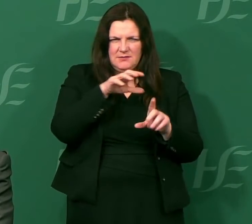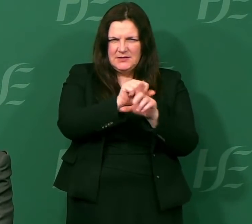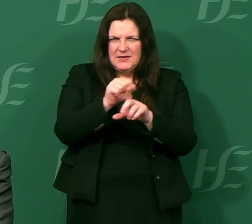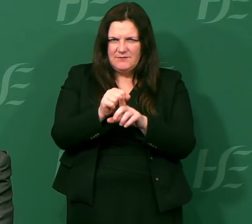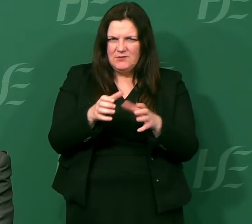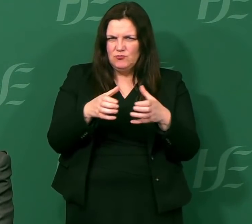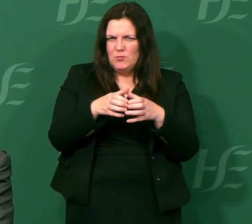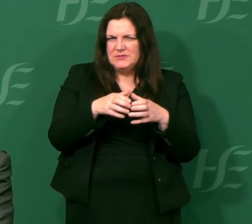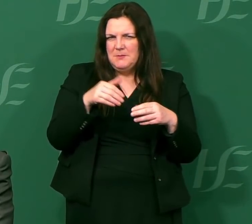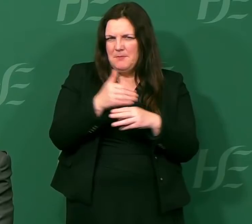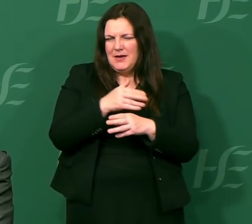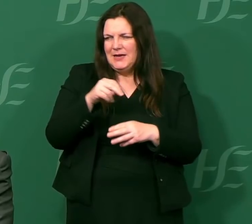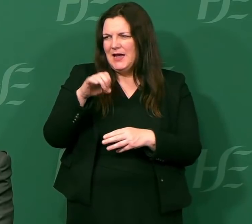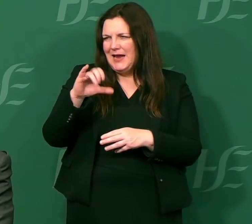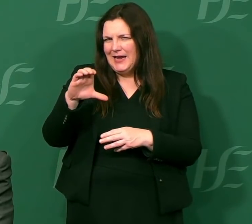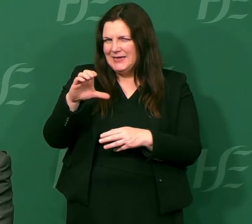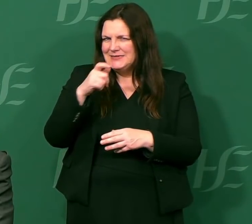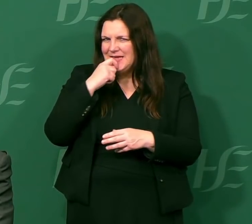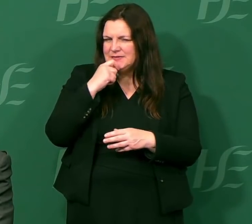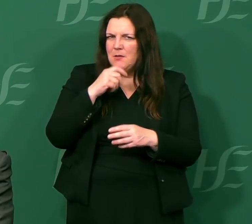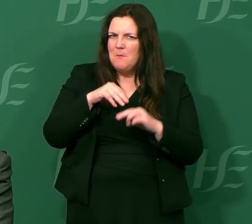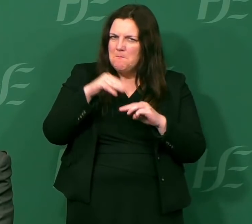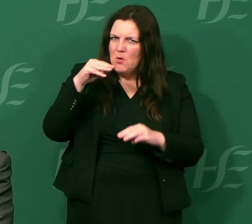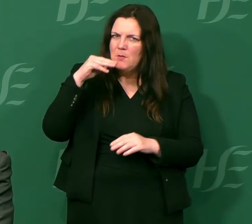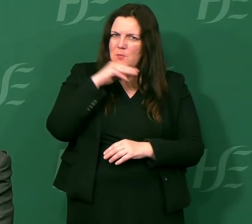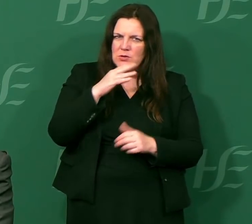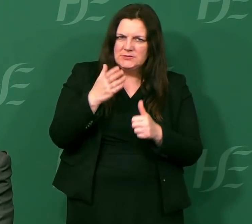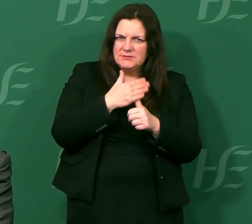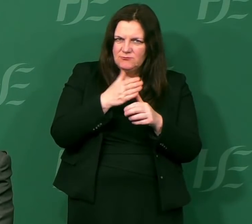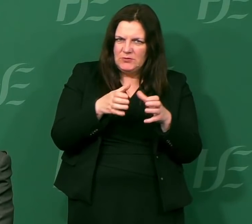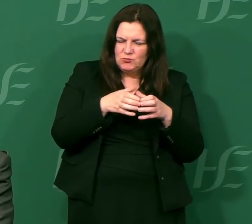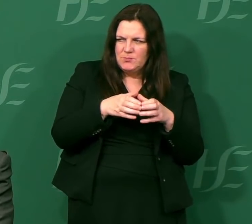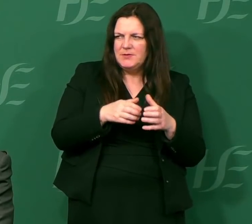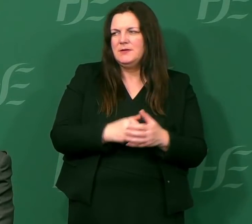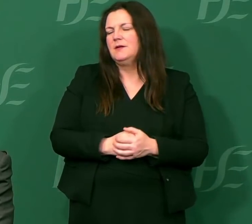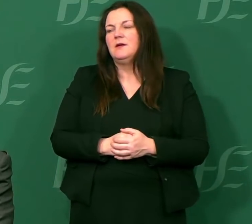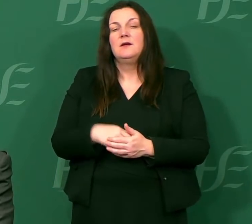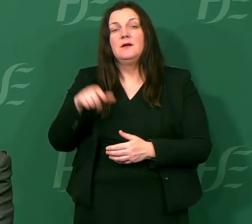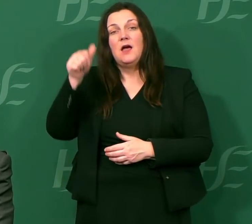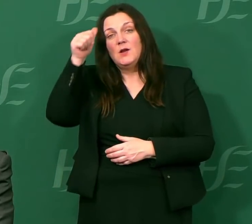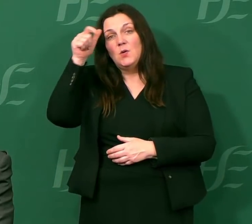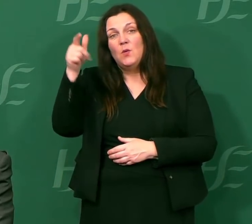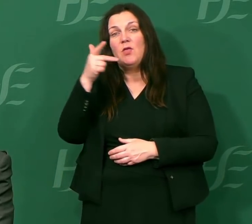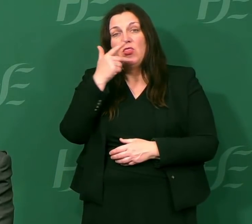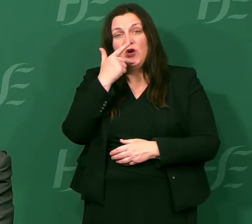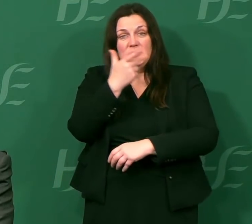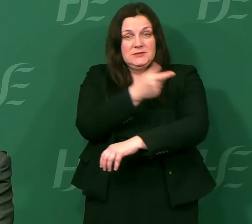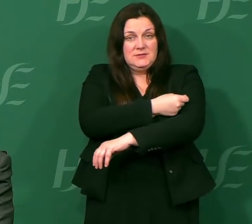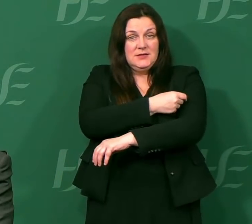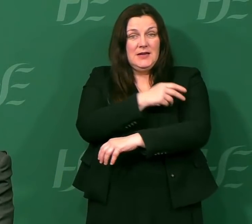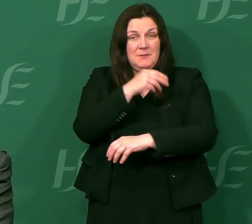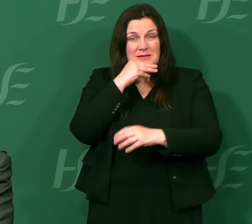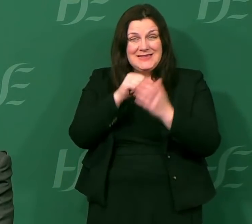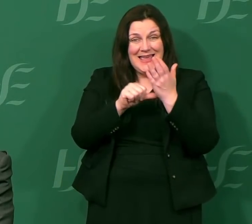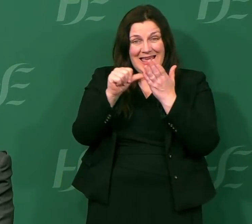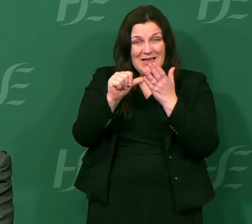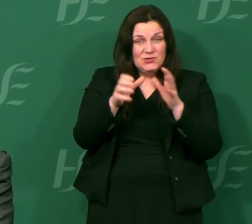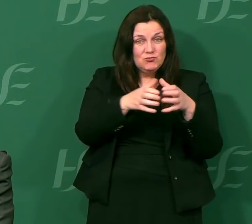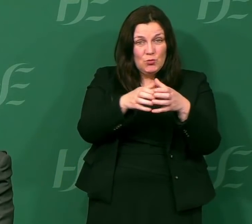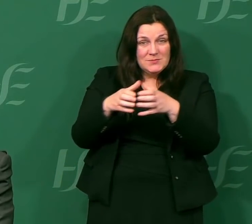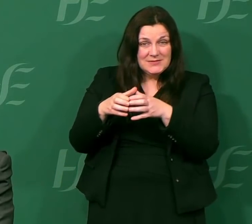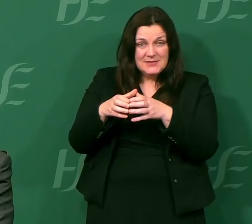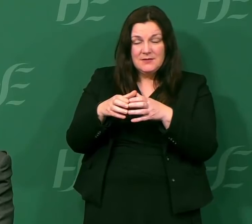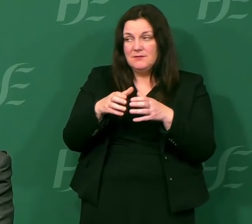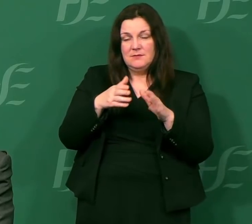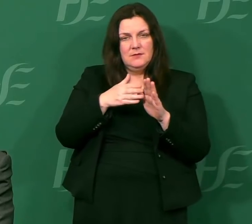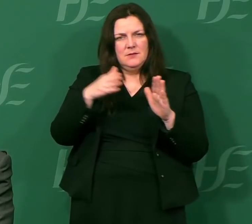NIAC. I know the booster rollout is linked to obviously age and priority groups across the board, but I suppose in